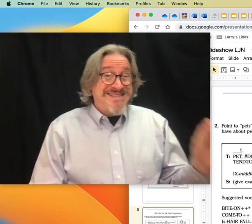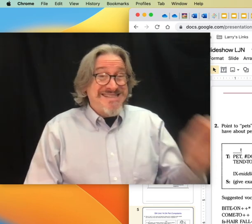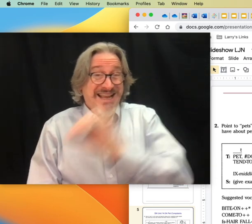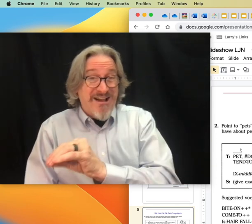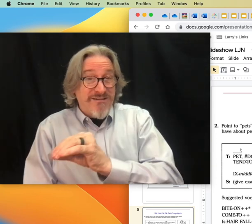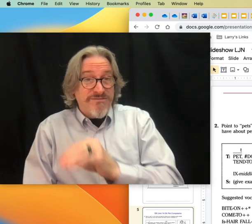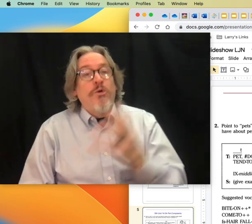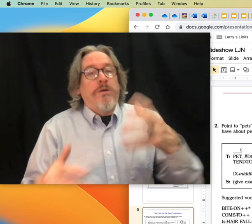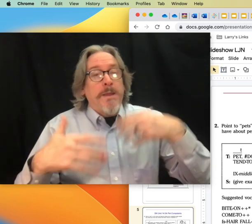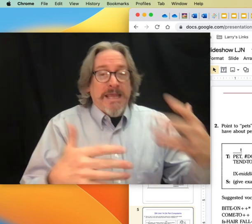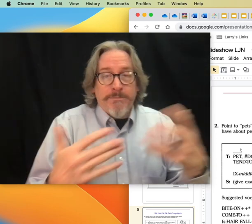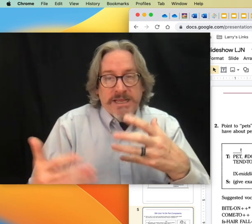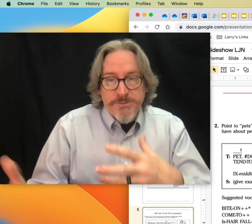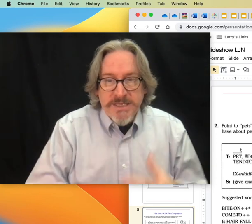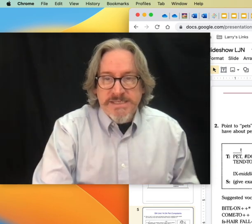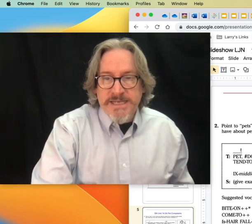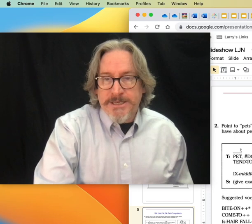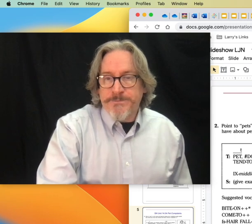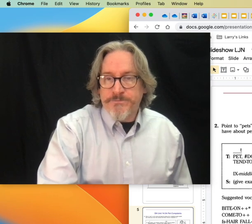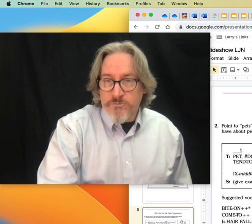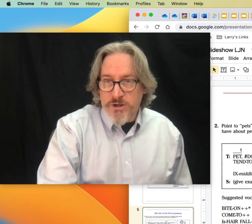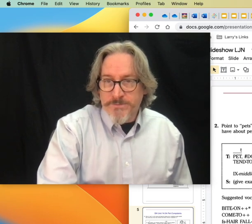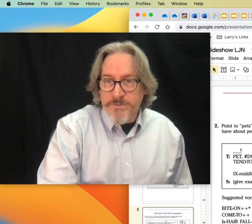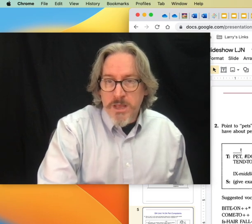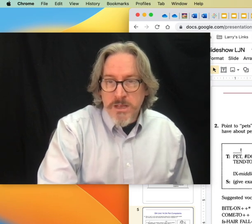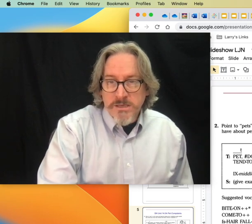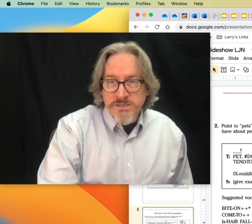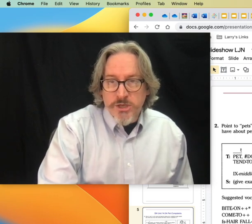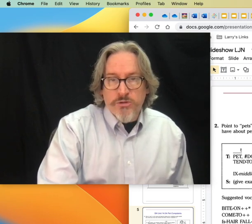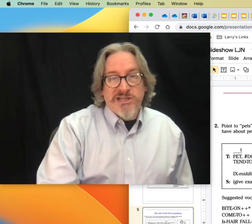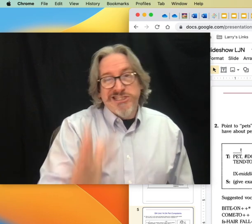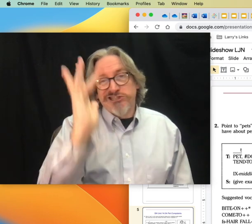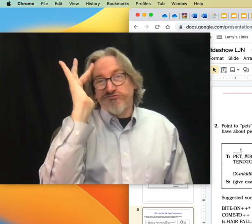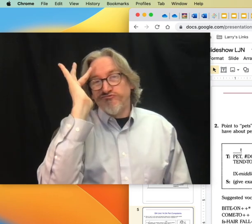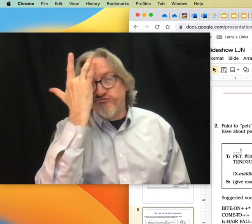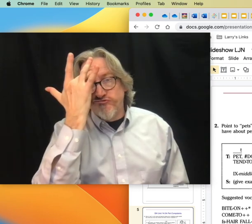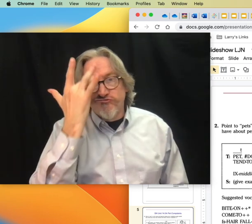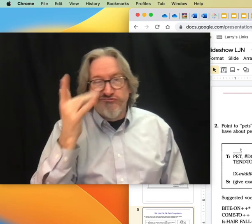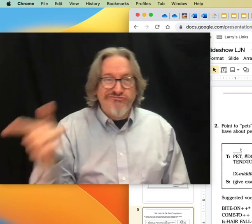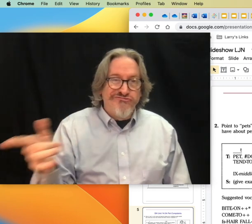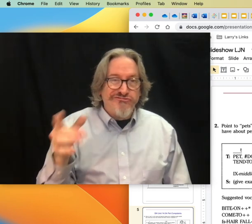means sick of, or it makes me sick. Right. So